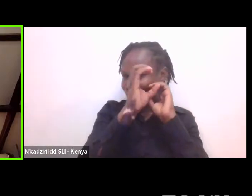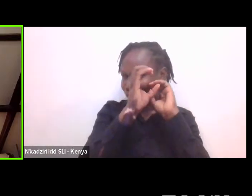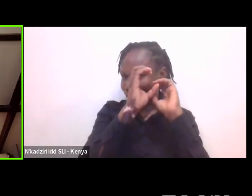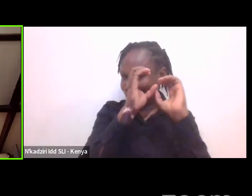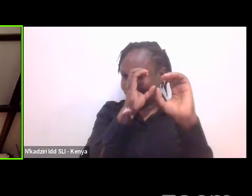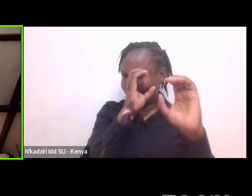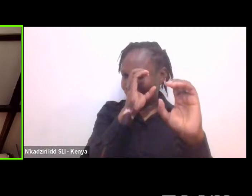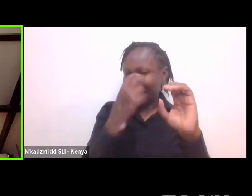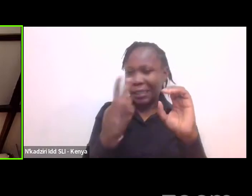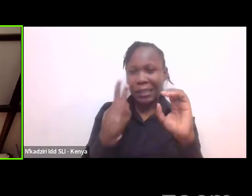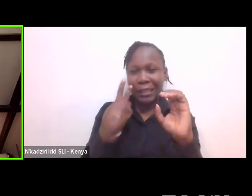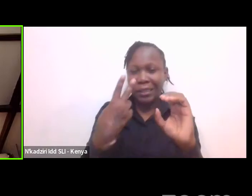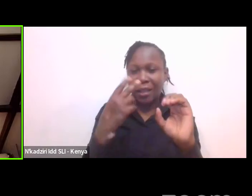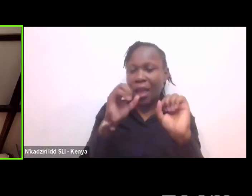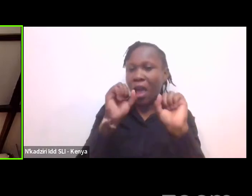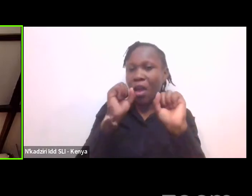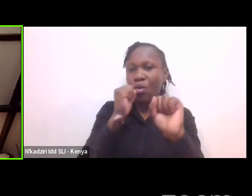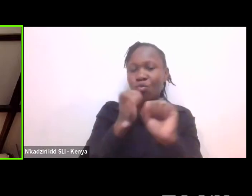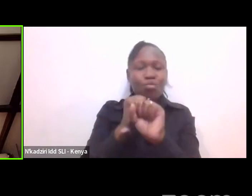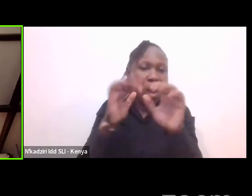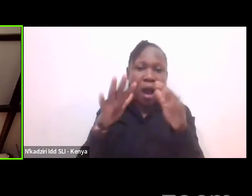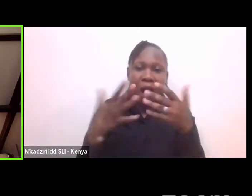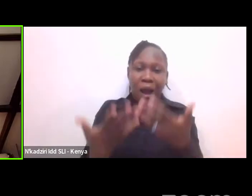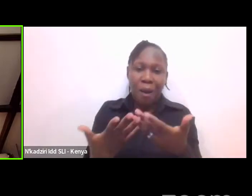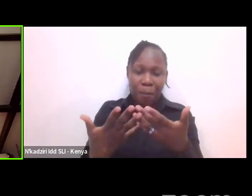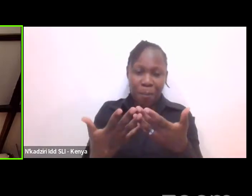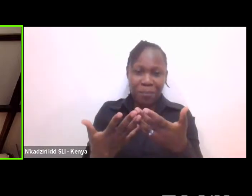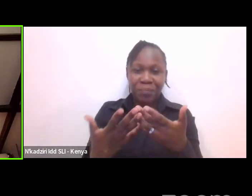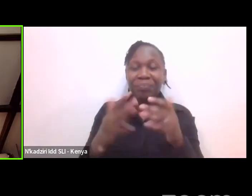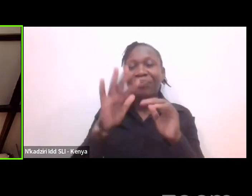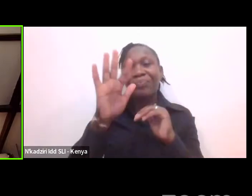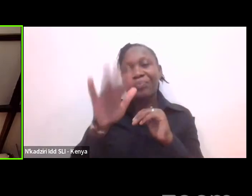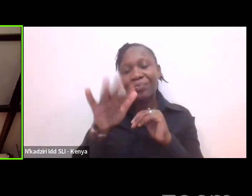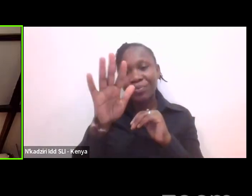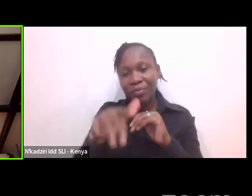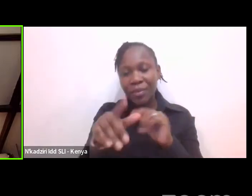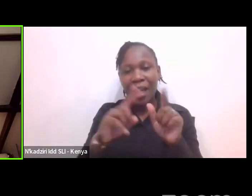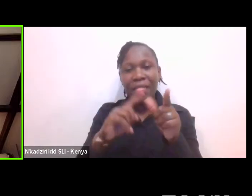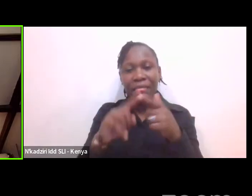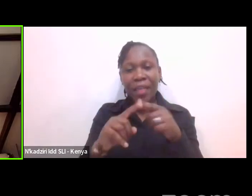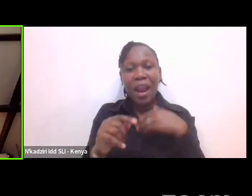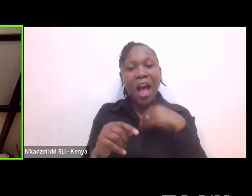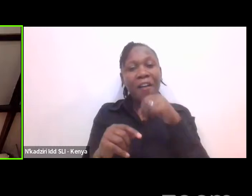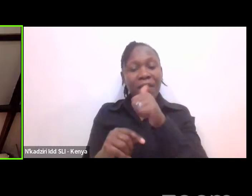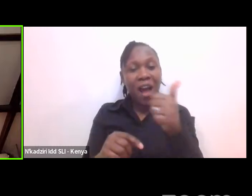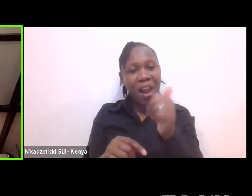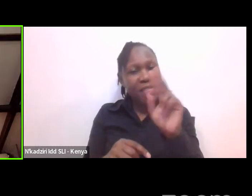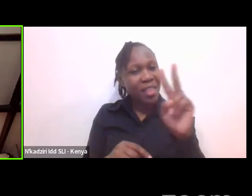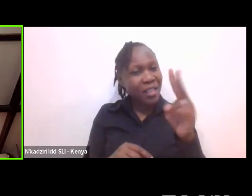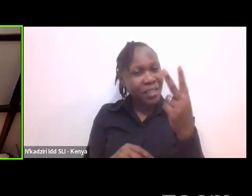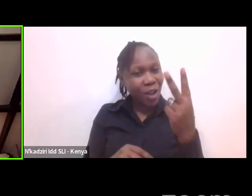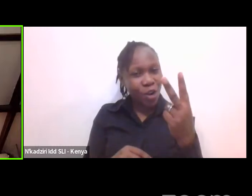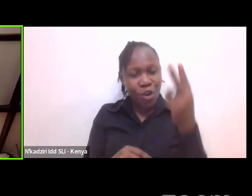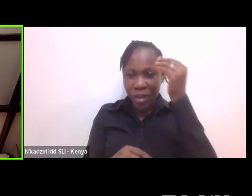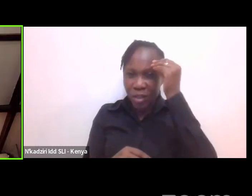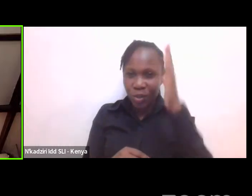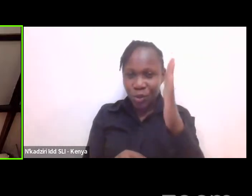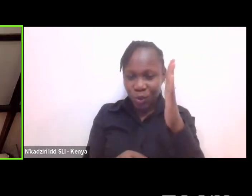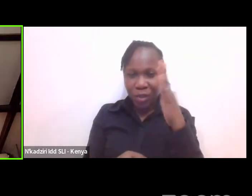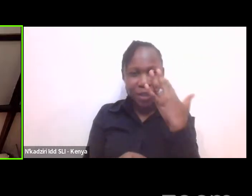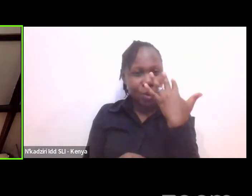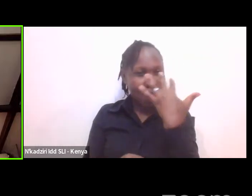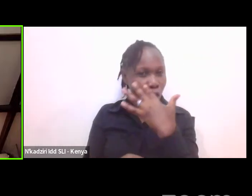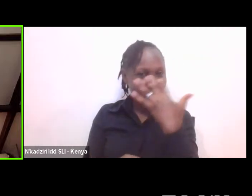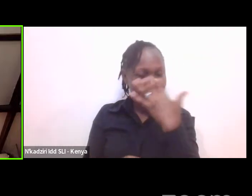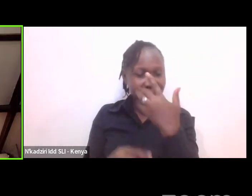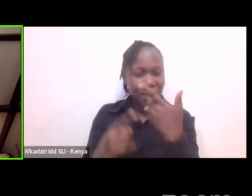Now, imagine, still simplistically, a second student, also autistic, but with a very low